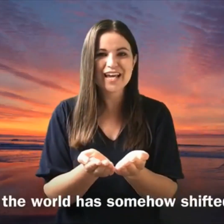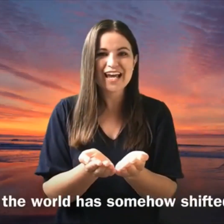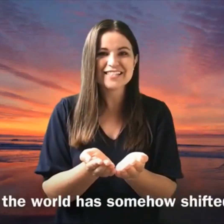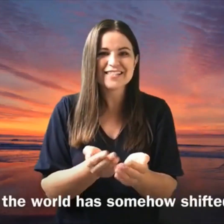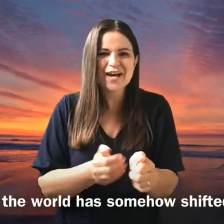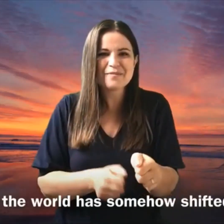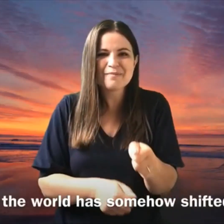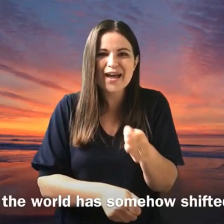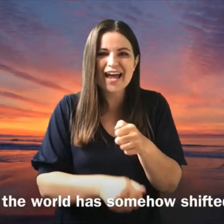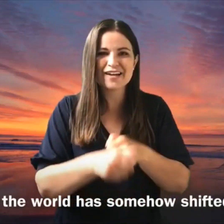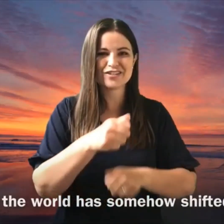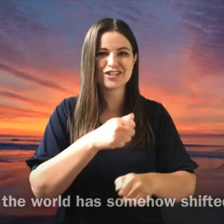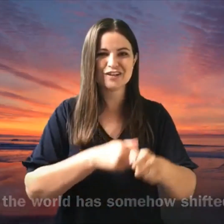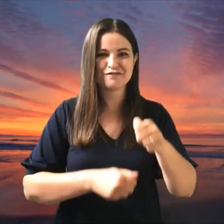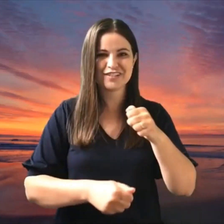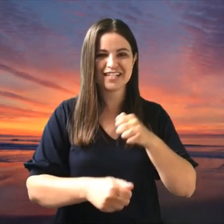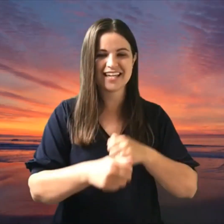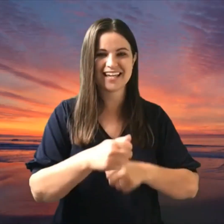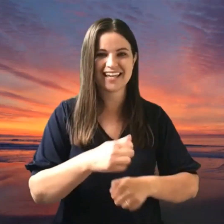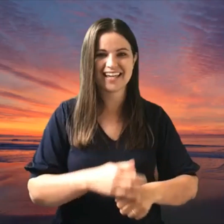has somehow shifted.